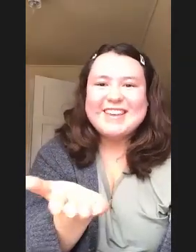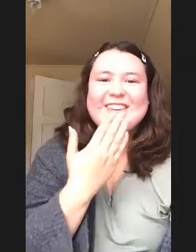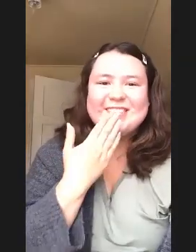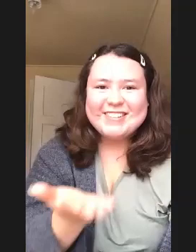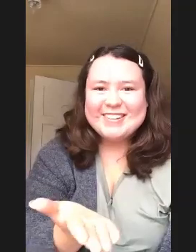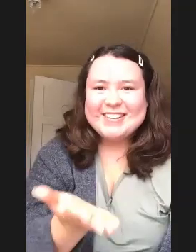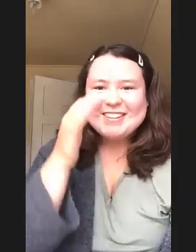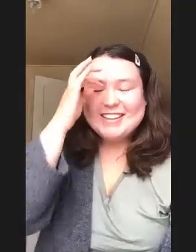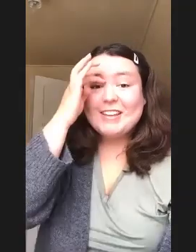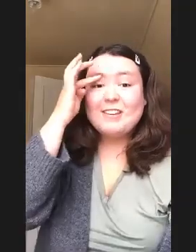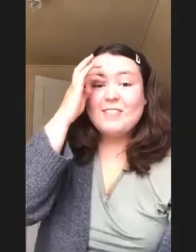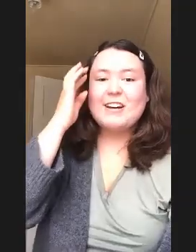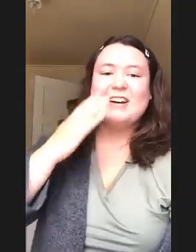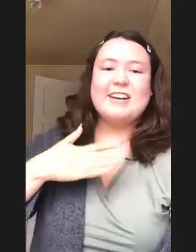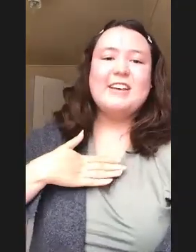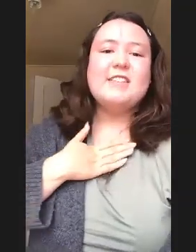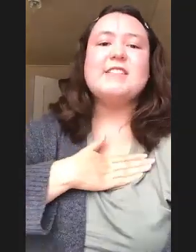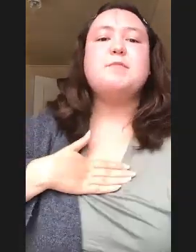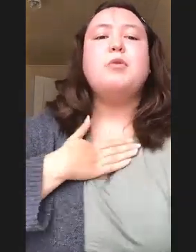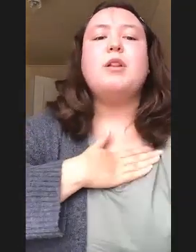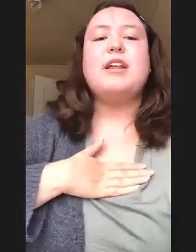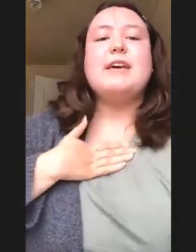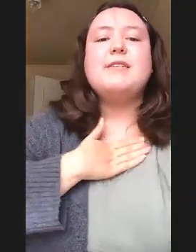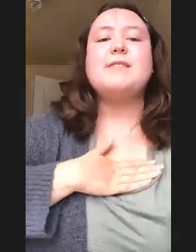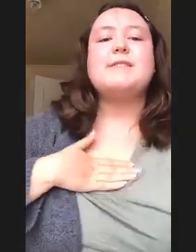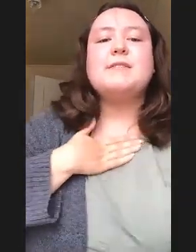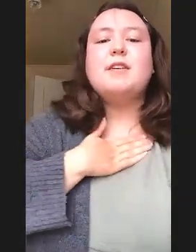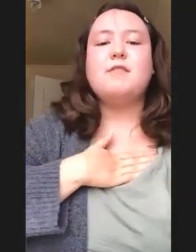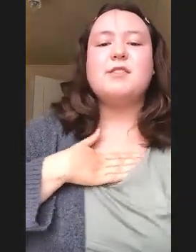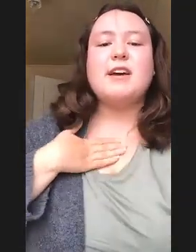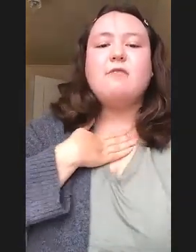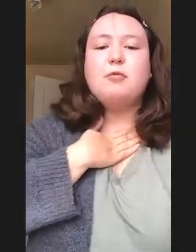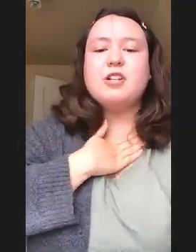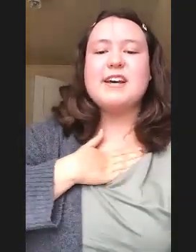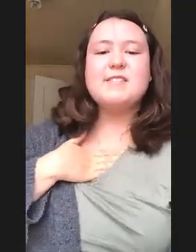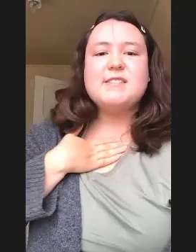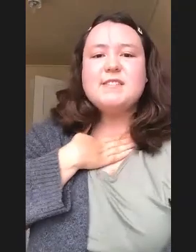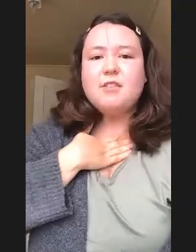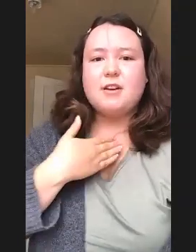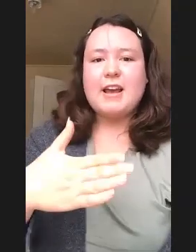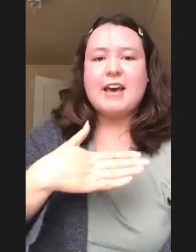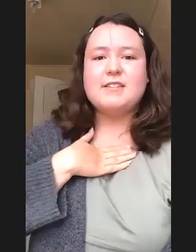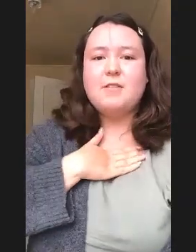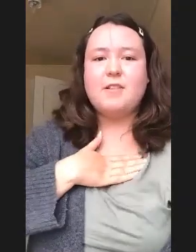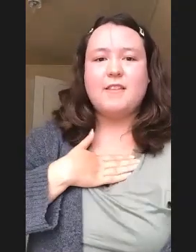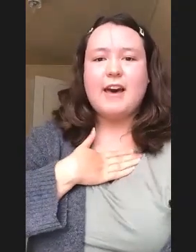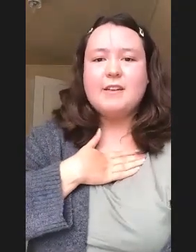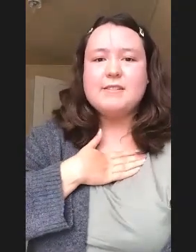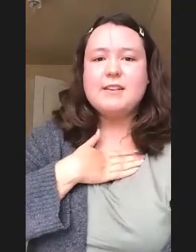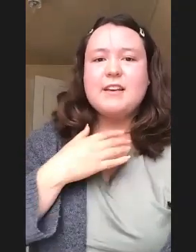you. Thank you. This is please. You would just kind of rub your chest with your hand out like that.